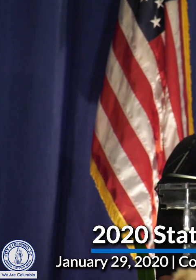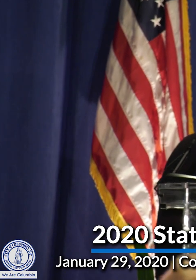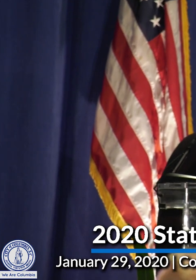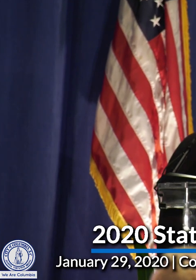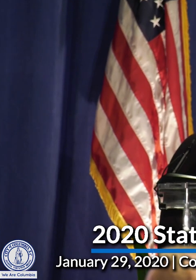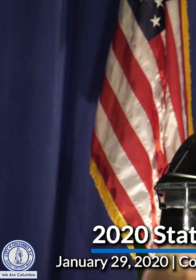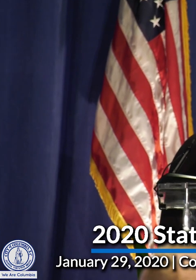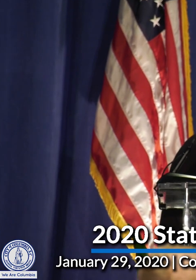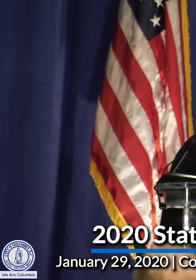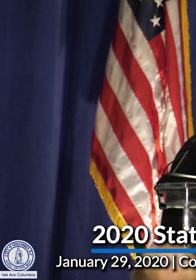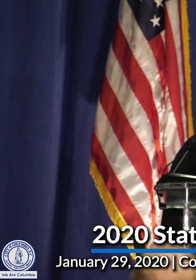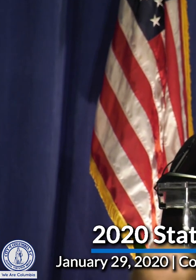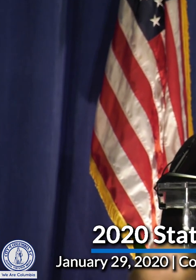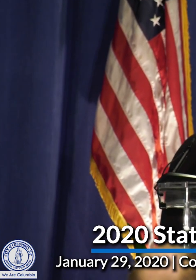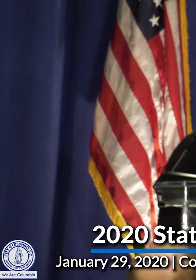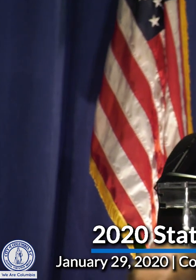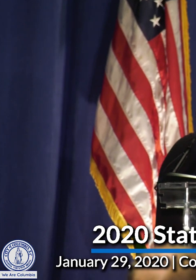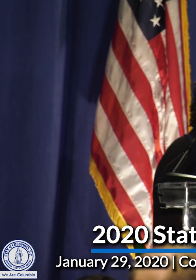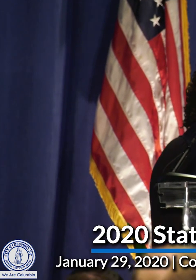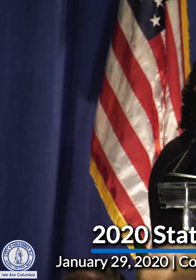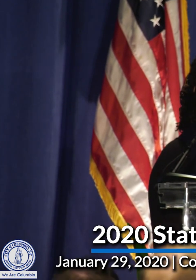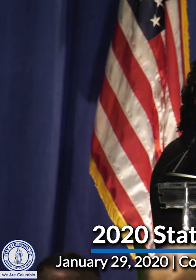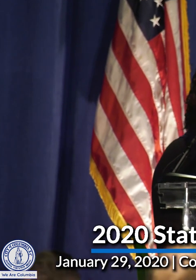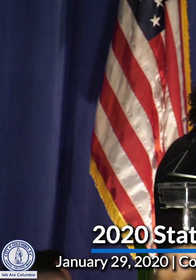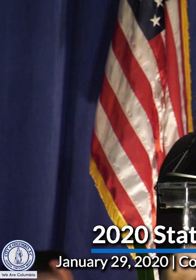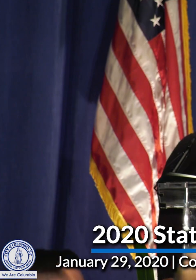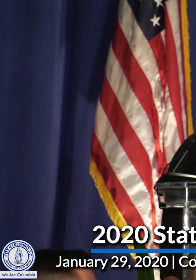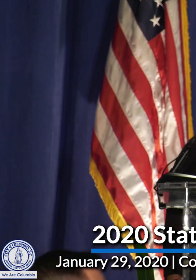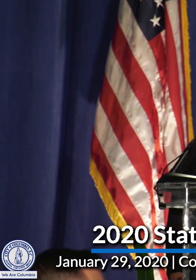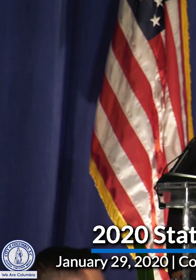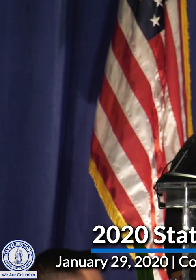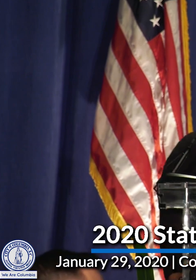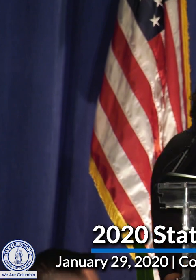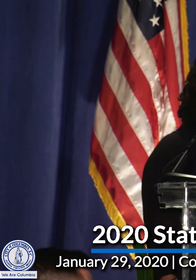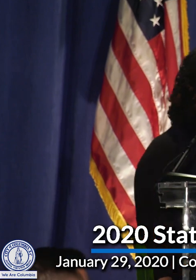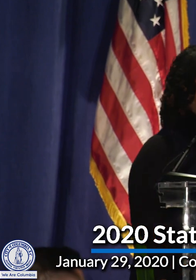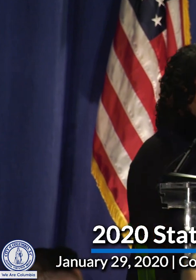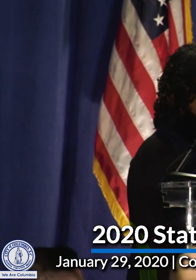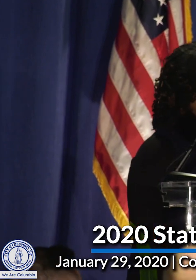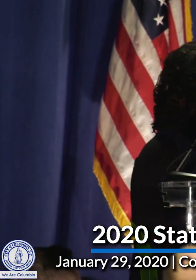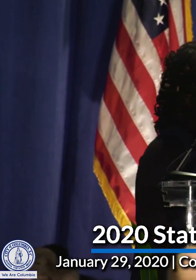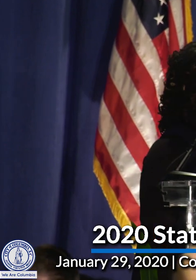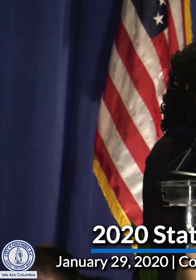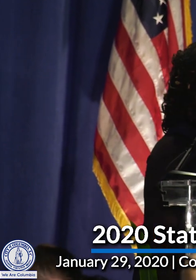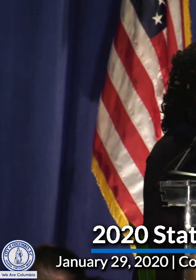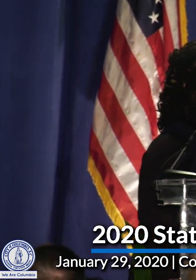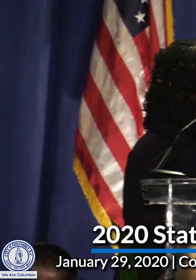as we welcome the Columbia City Council to the stage.